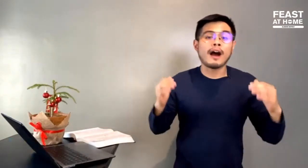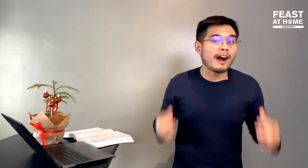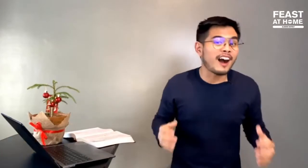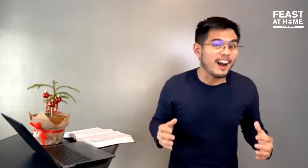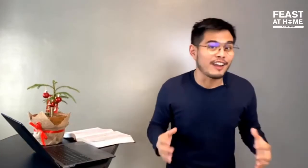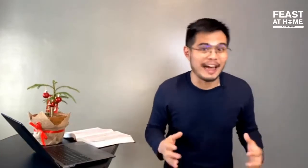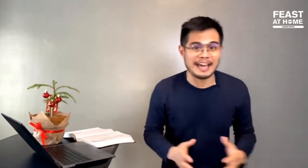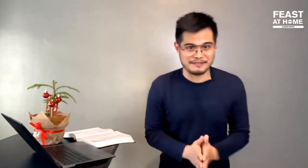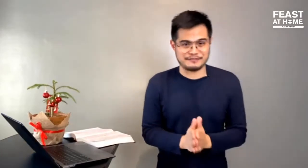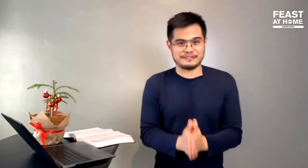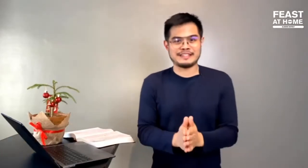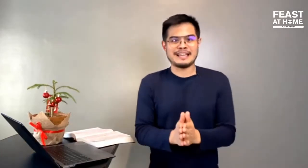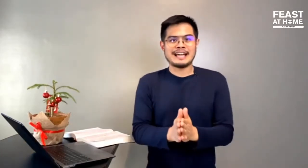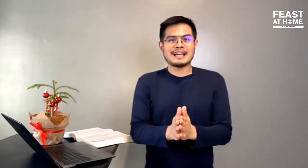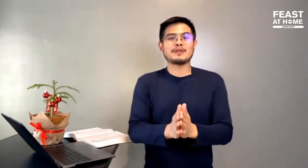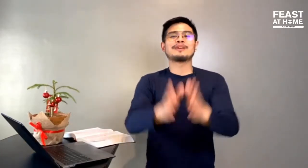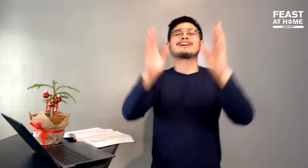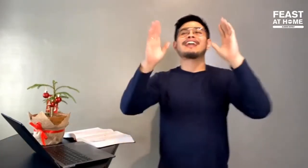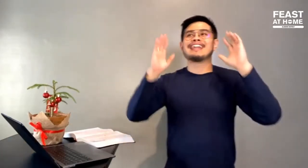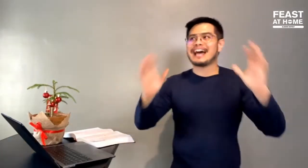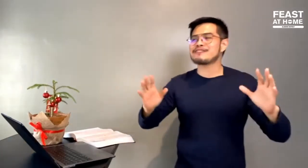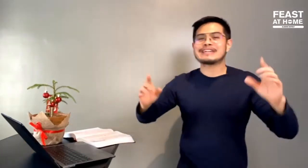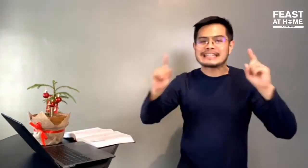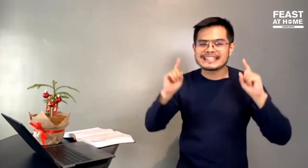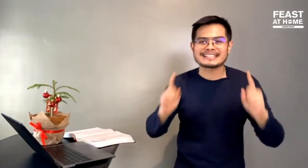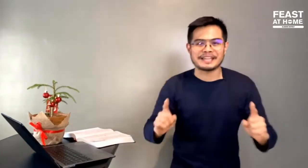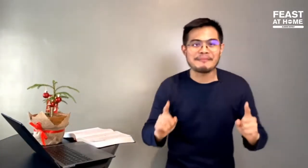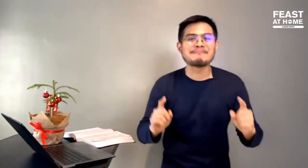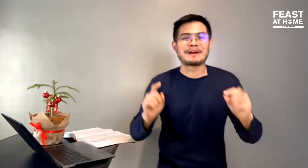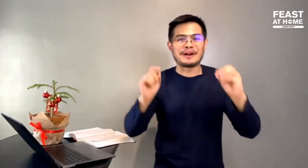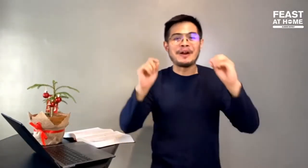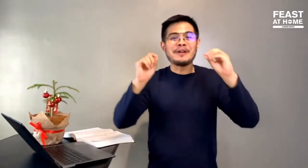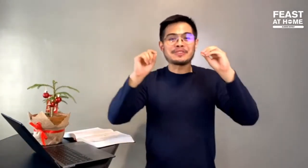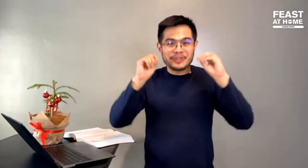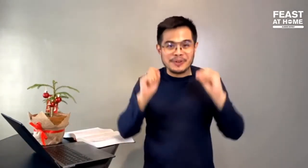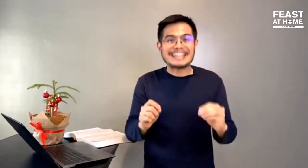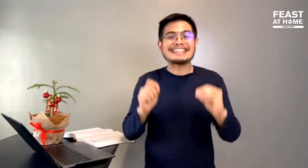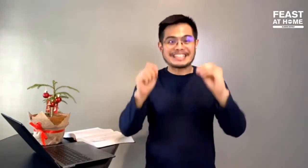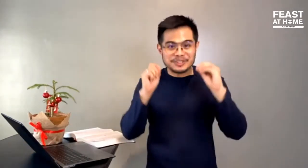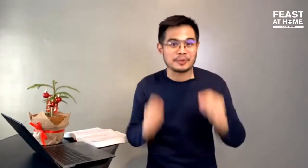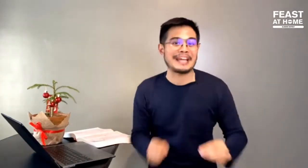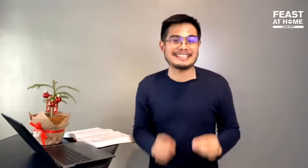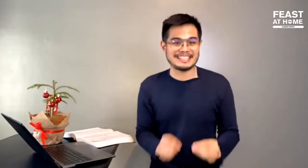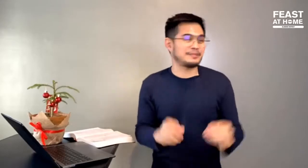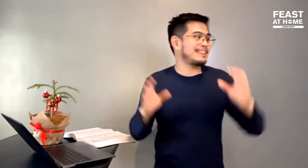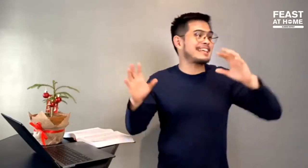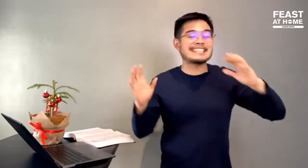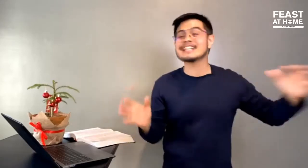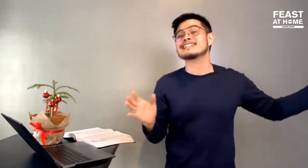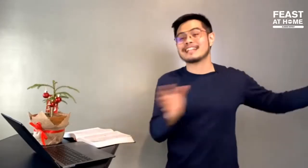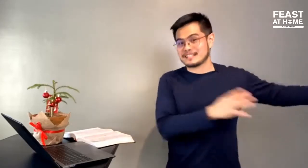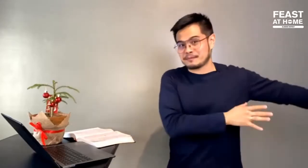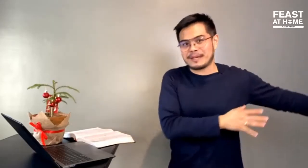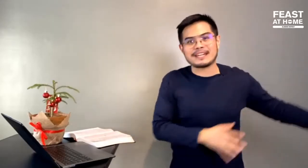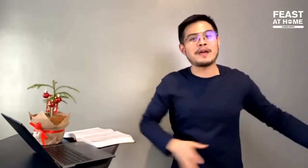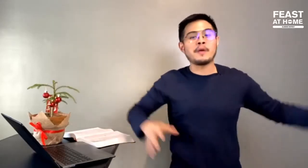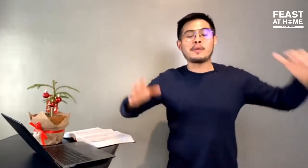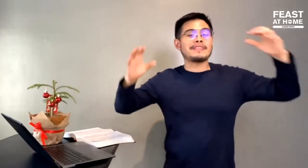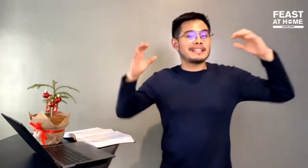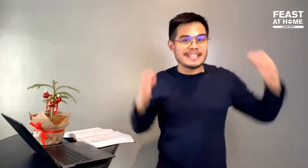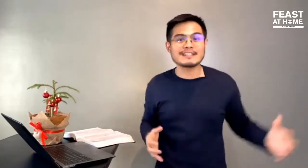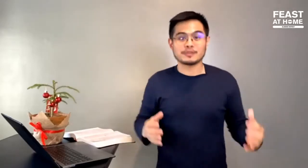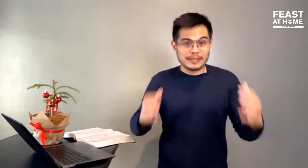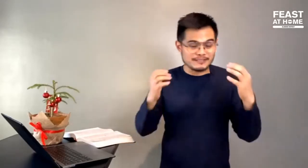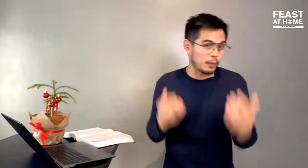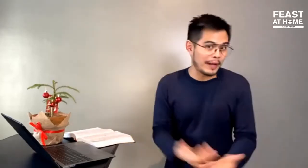are alive. That we are alive in December 2020, with the year that has been,